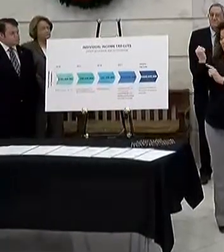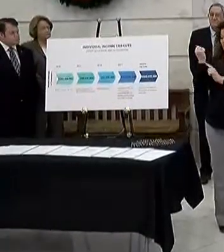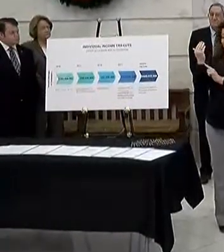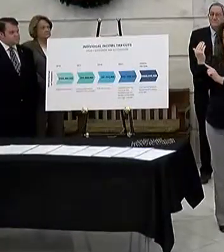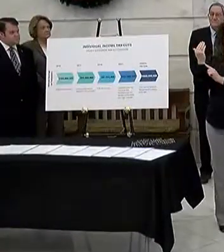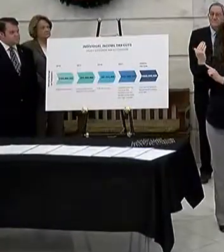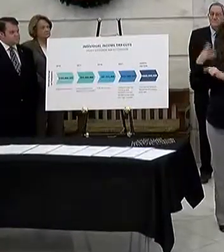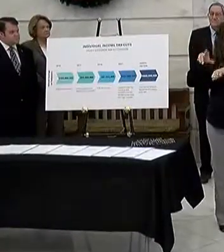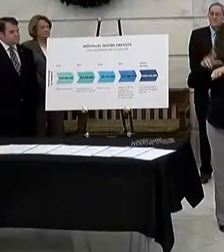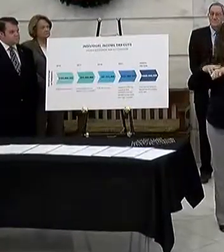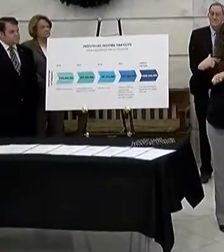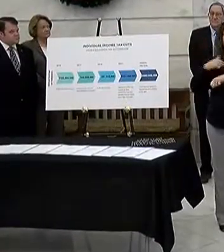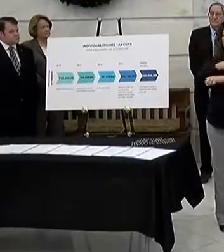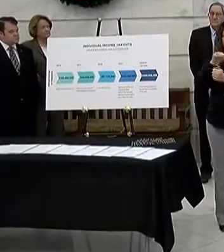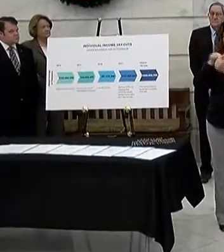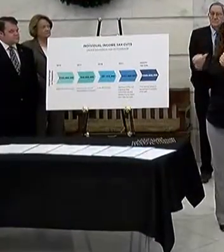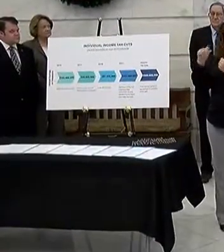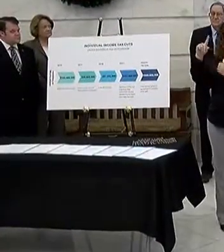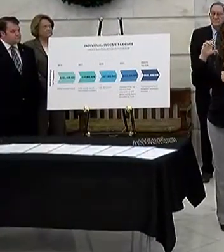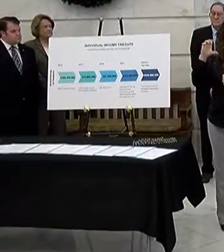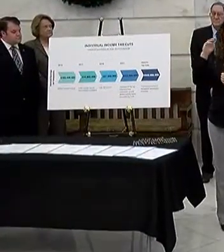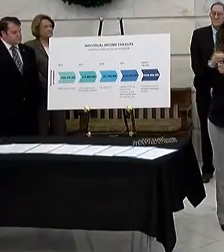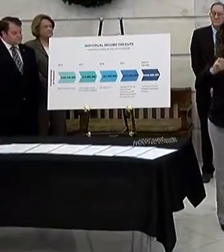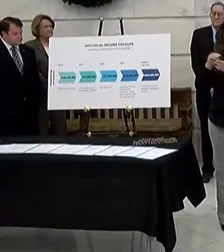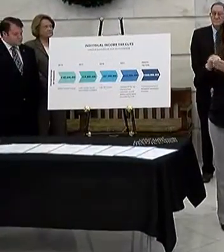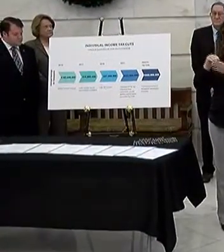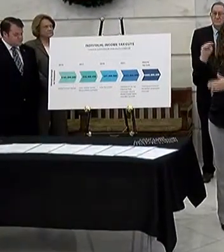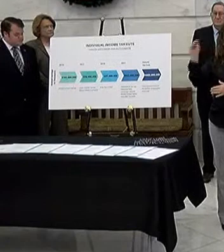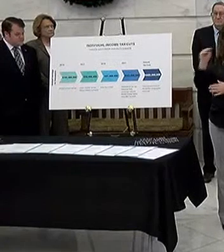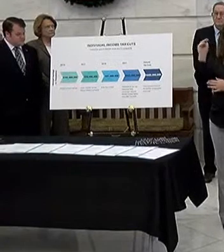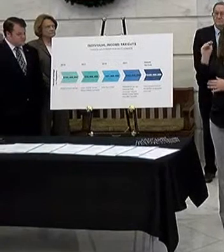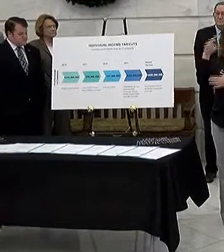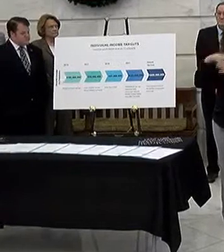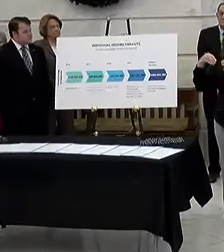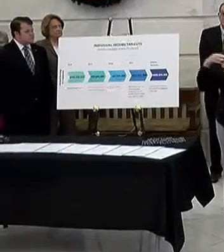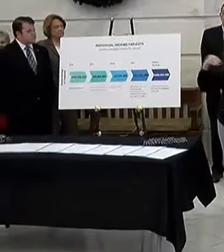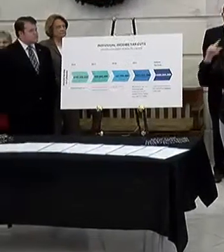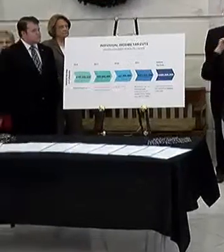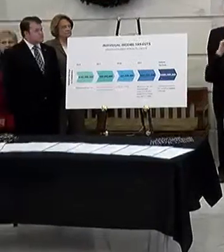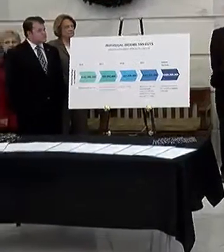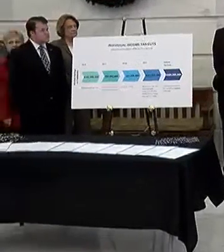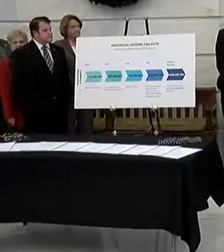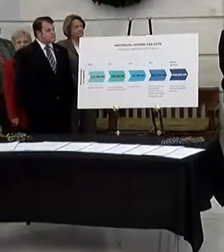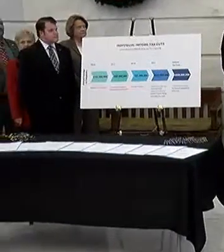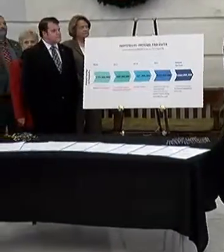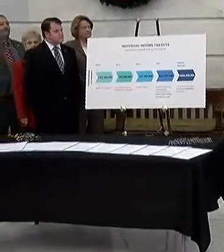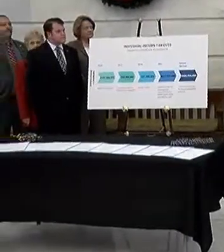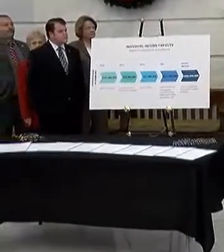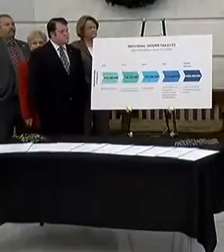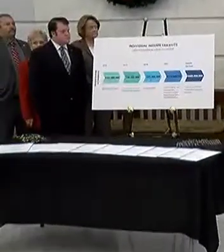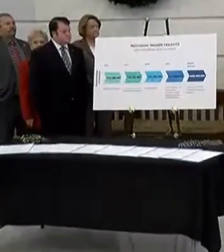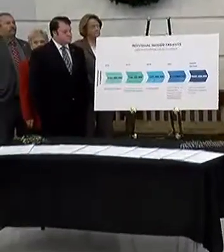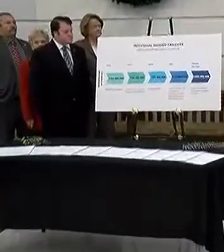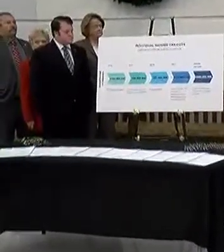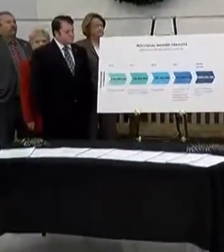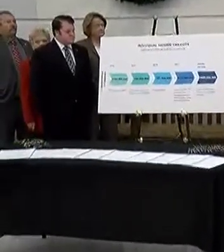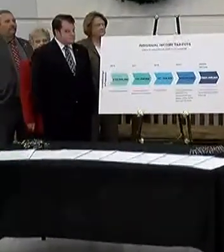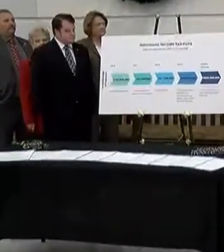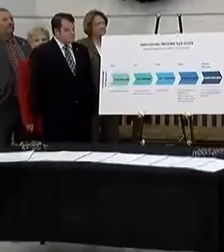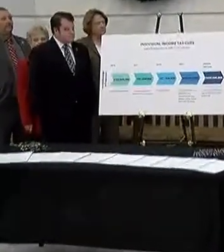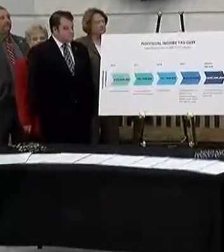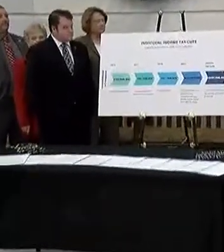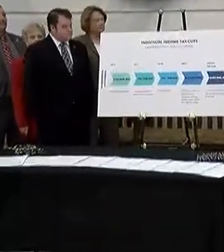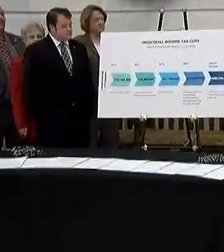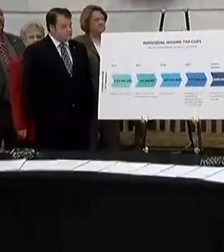course, we passed $100 million in a middle income tax cut. And then that followed the